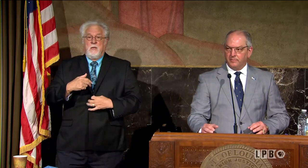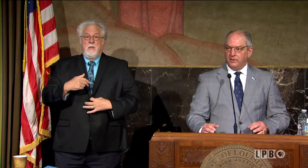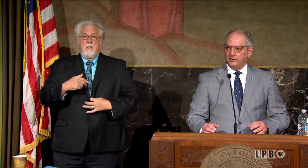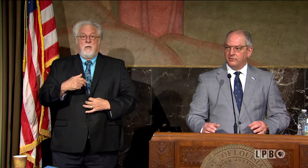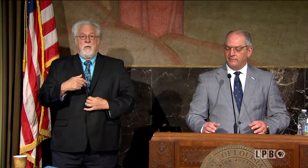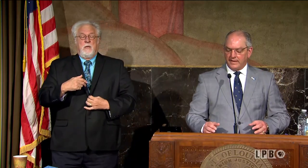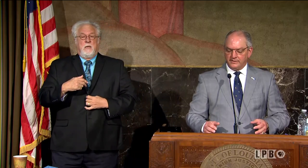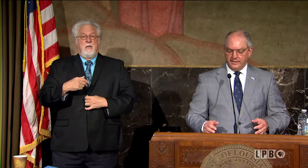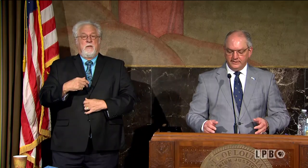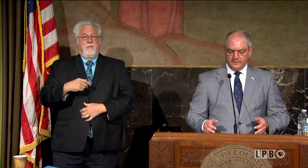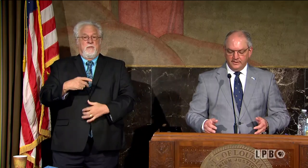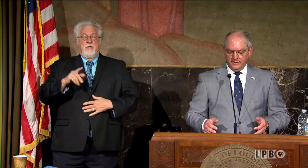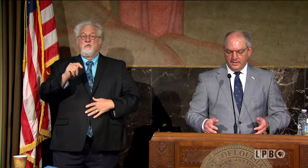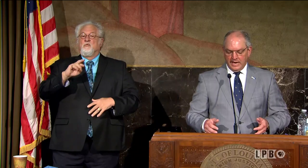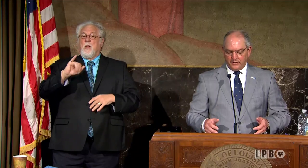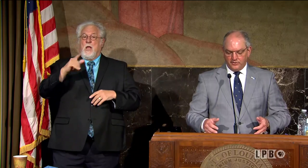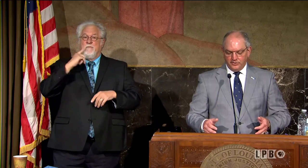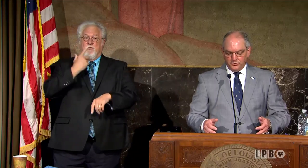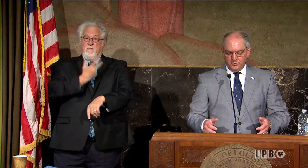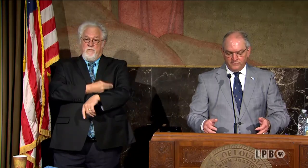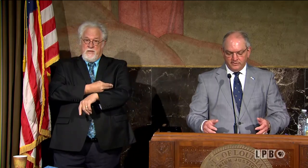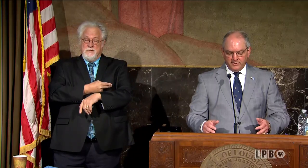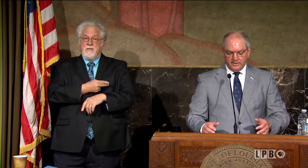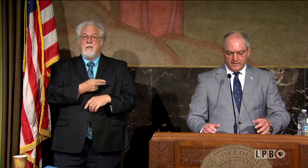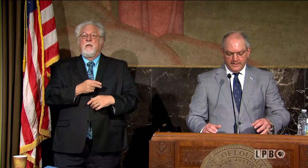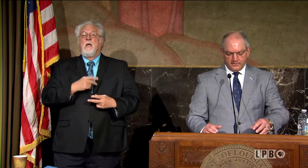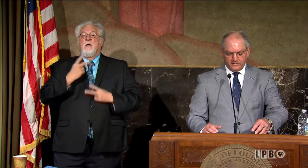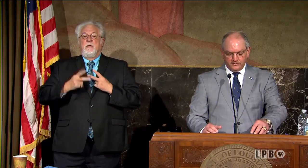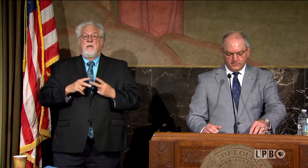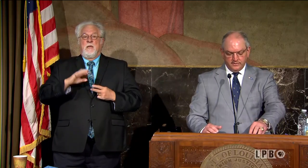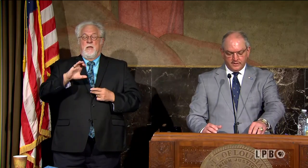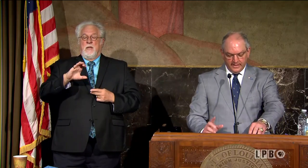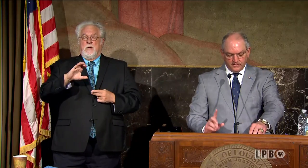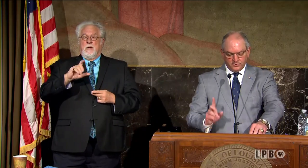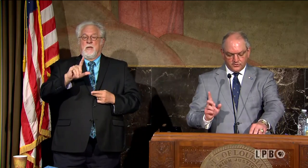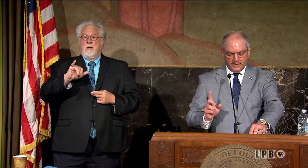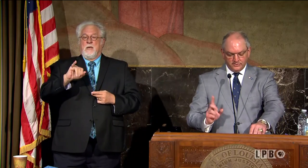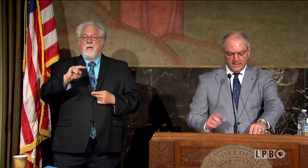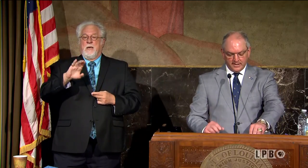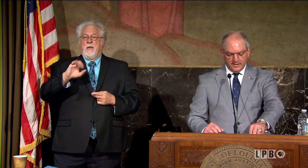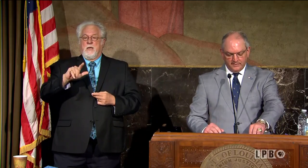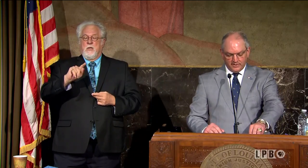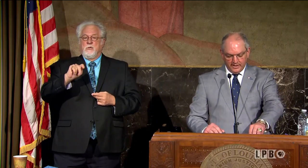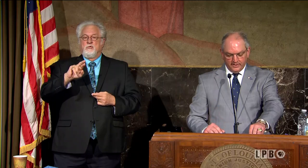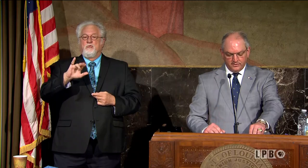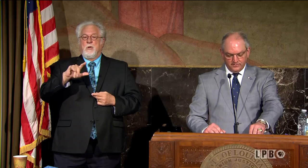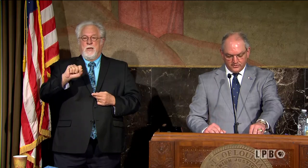for therapeutics or vaccines, I encourage you to visit